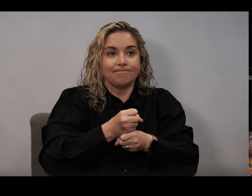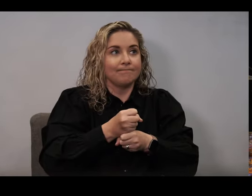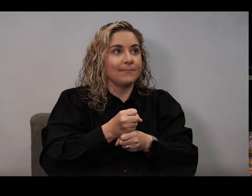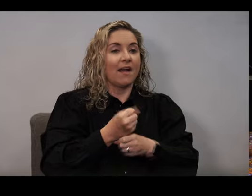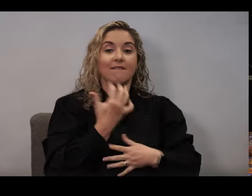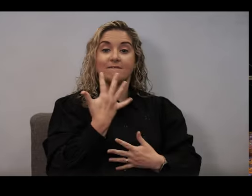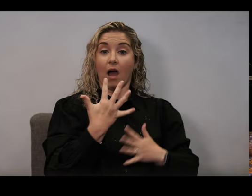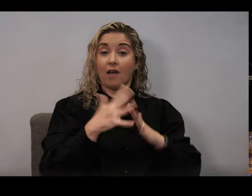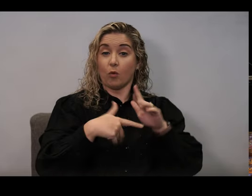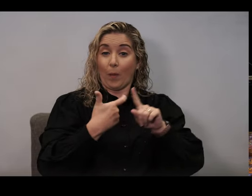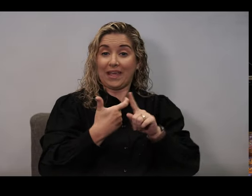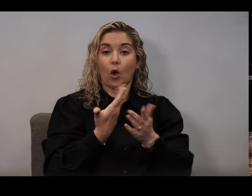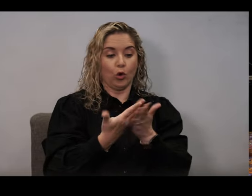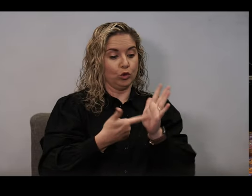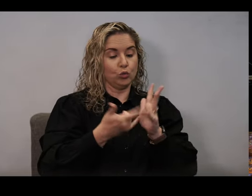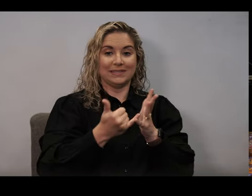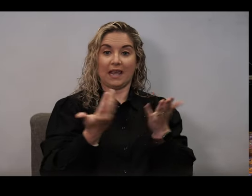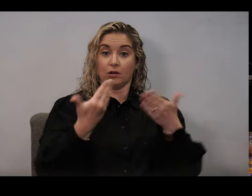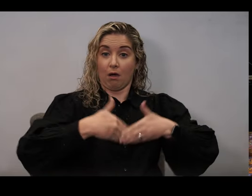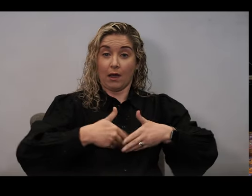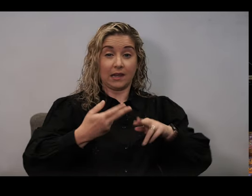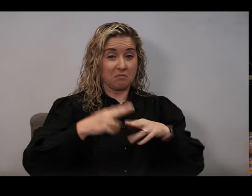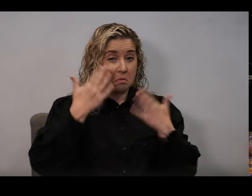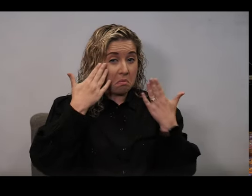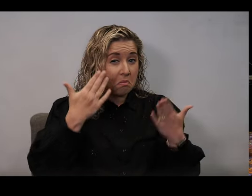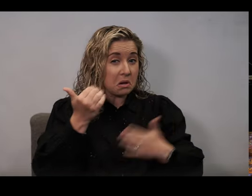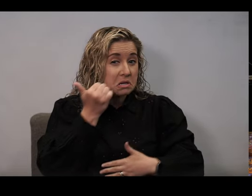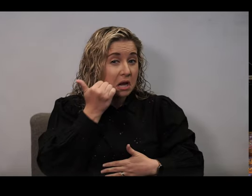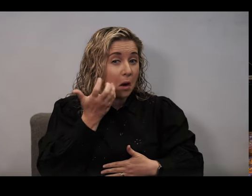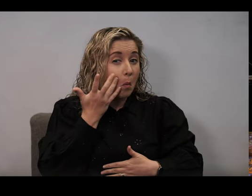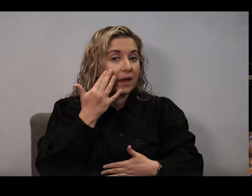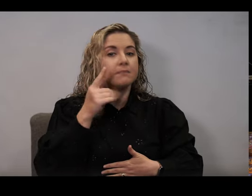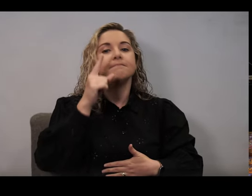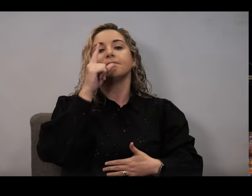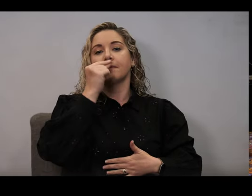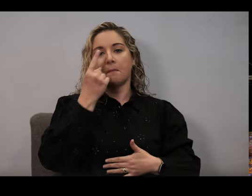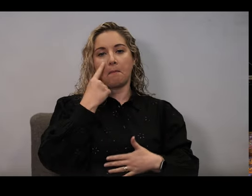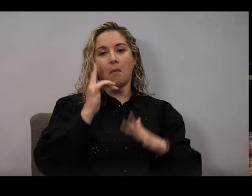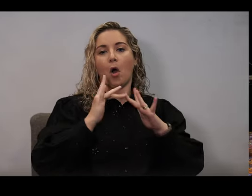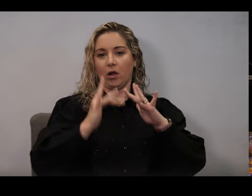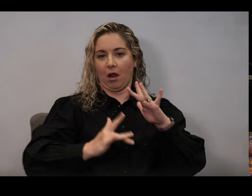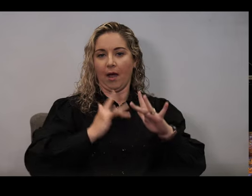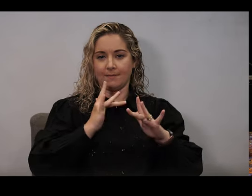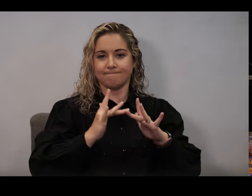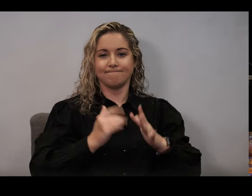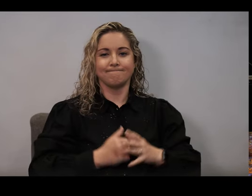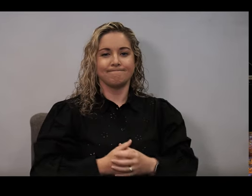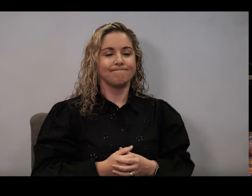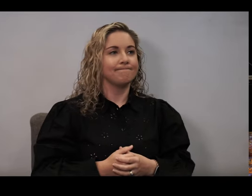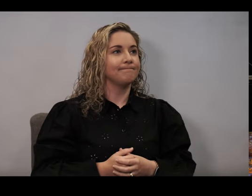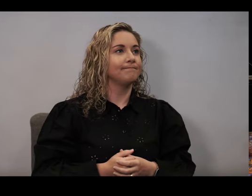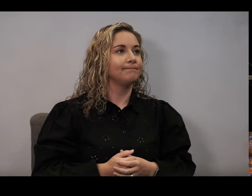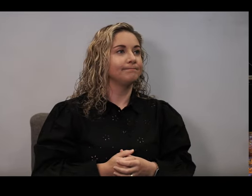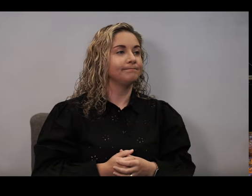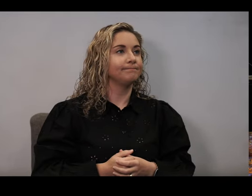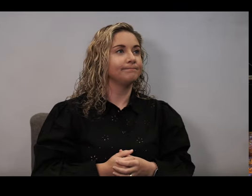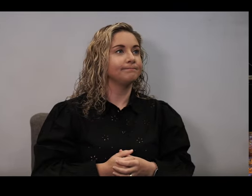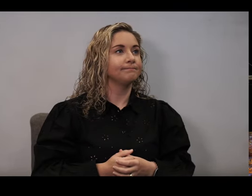can, more info online, got the dates up there. Same thing, you can chat to someone at the barrels as well if that's something that you're interested